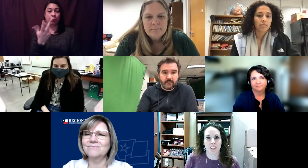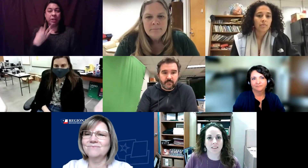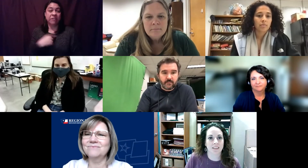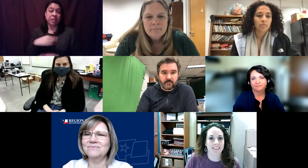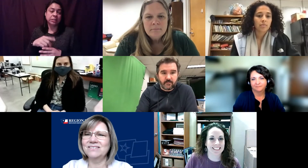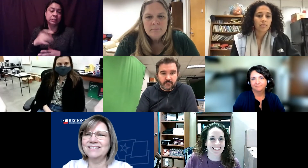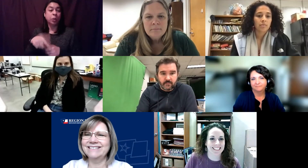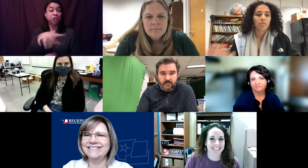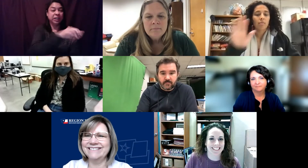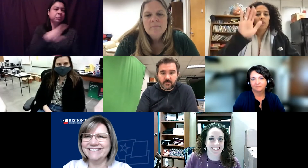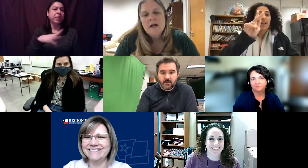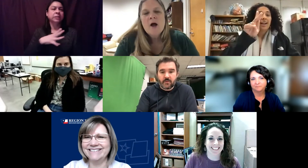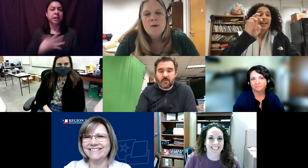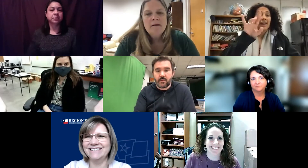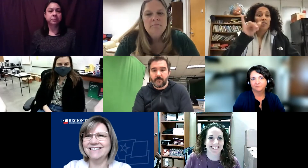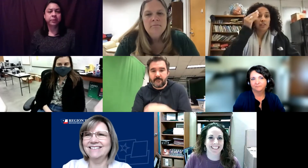that's okay.